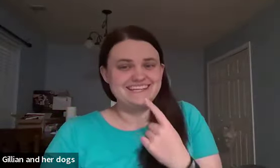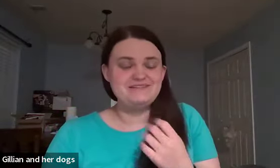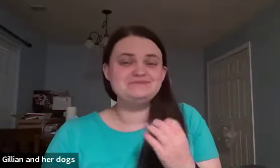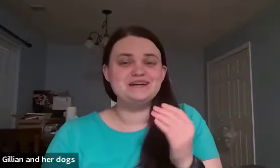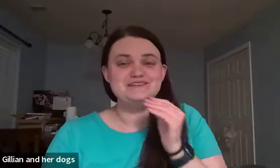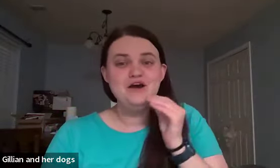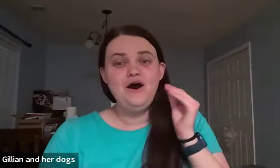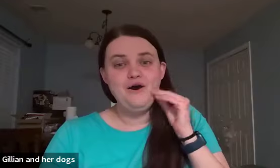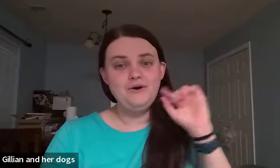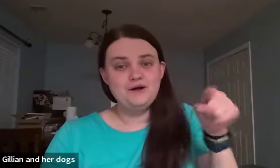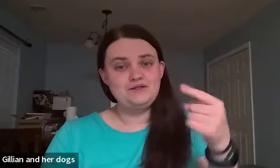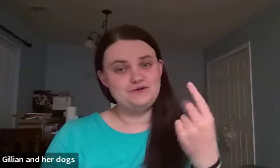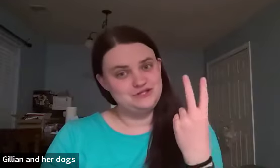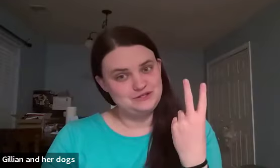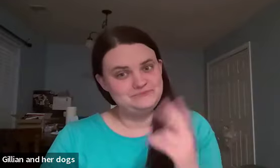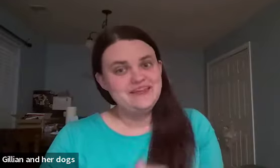could say it was because of Home Alone 2